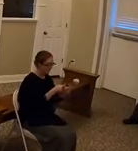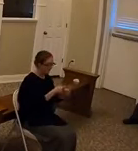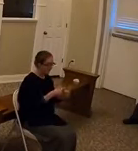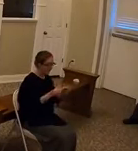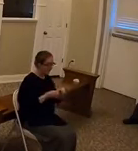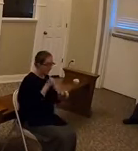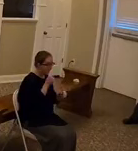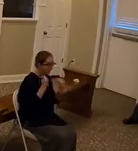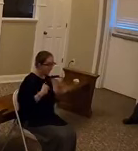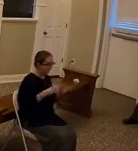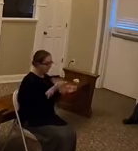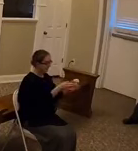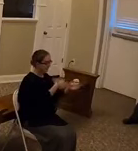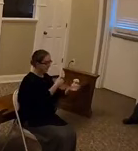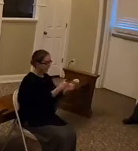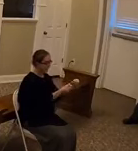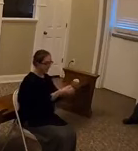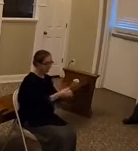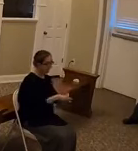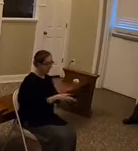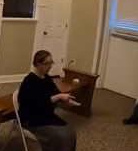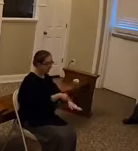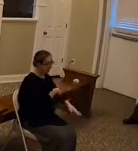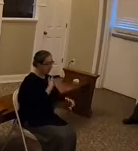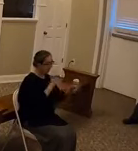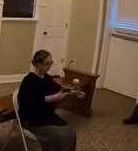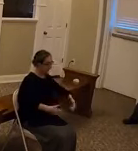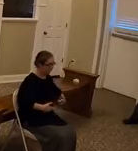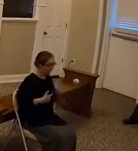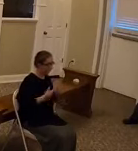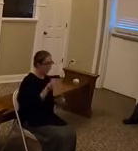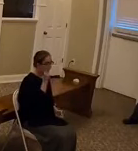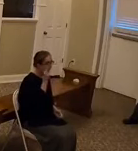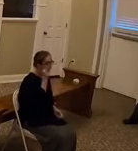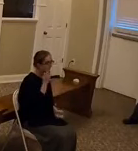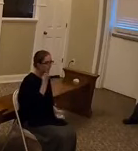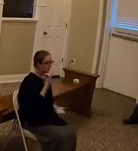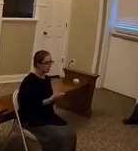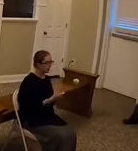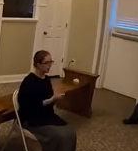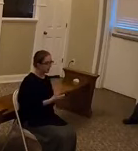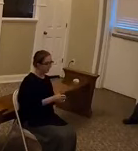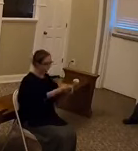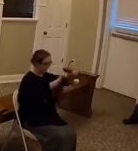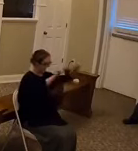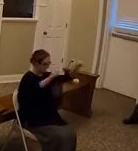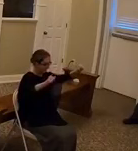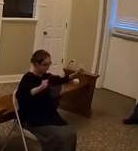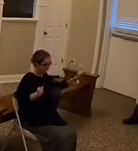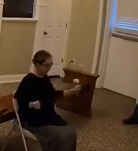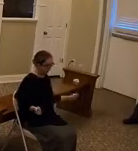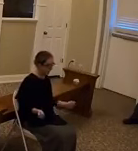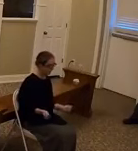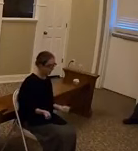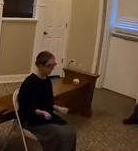You don't even have to paint the house. But as long as you're living in there, that house will be in good shape.